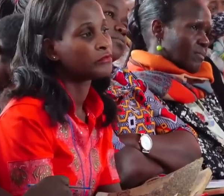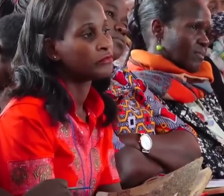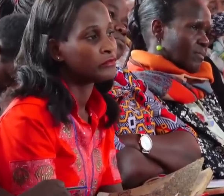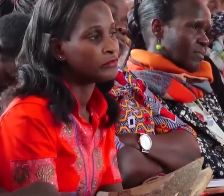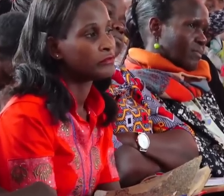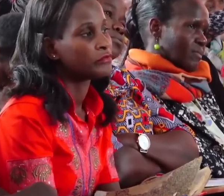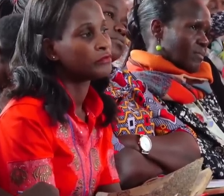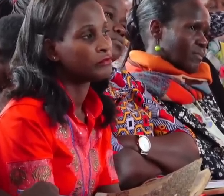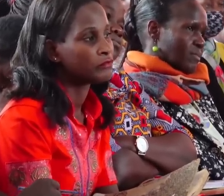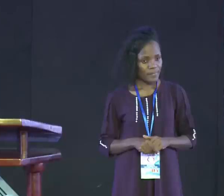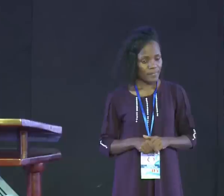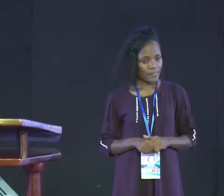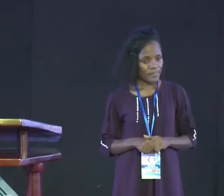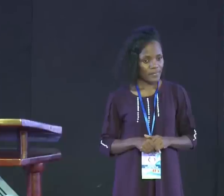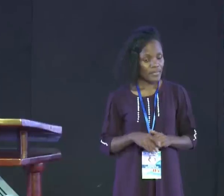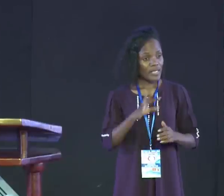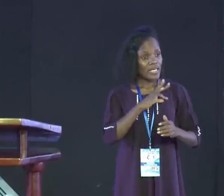the one that forgives.